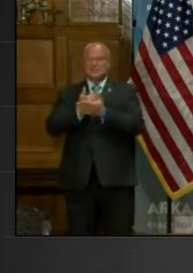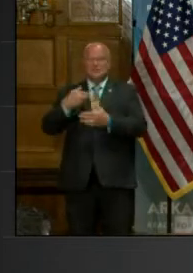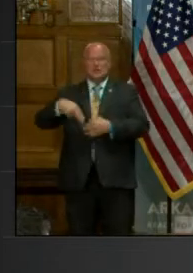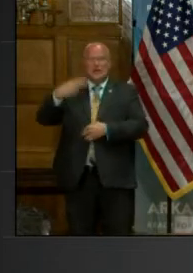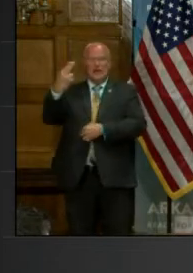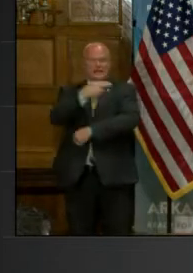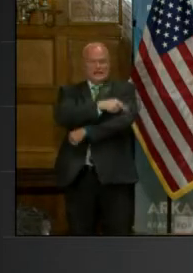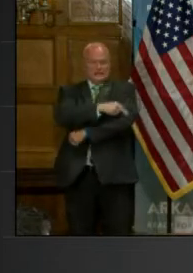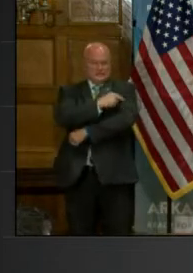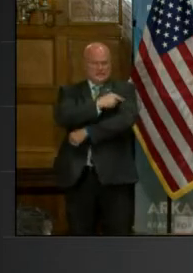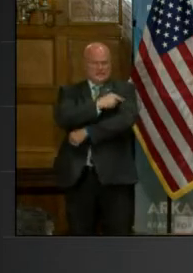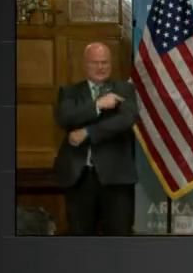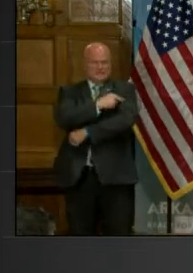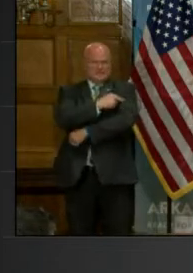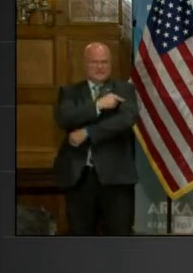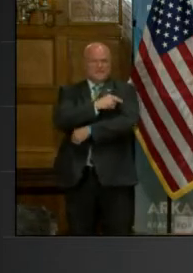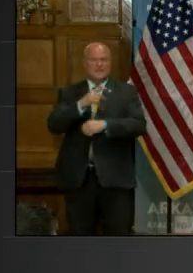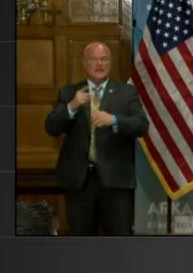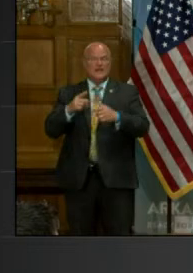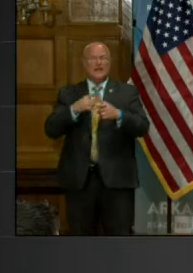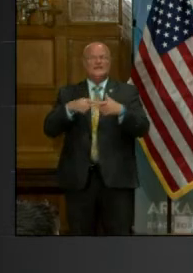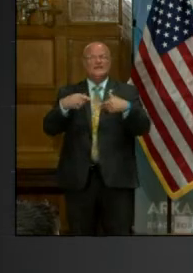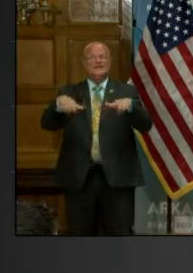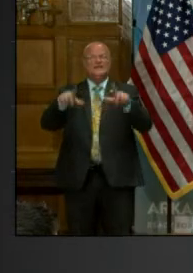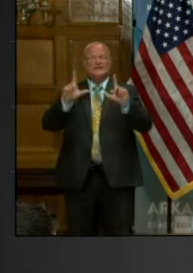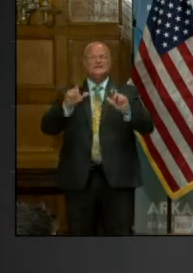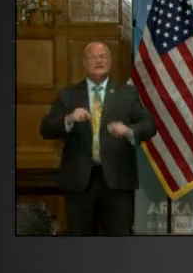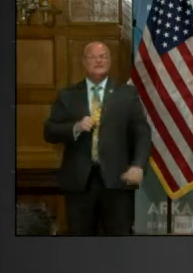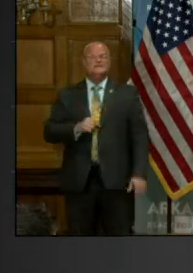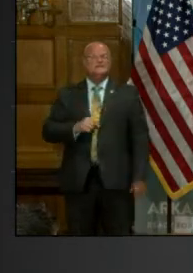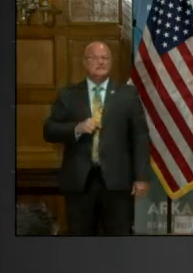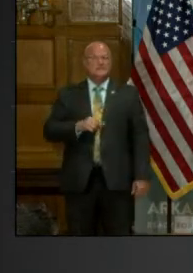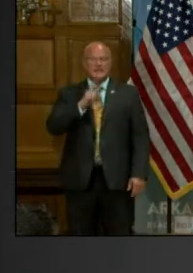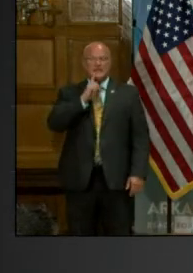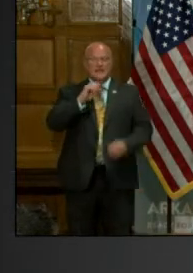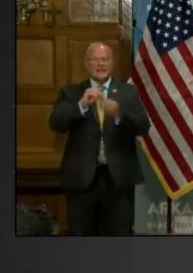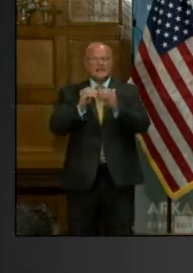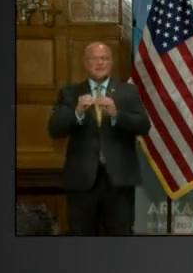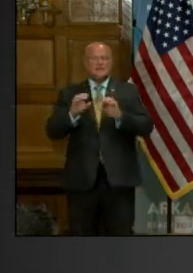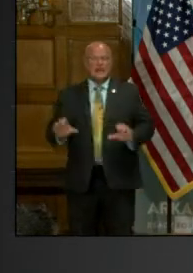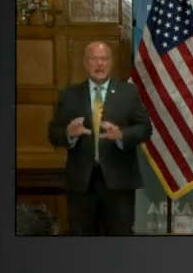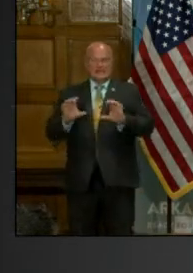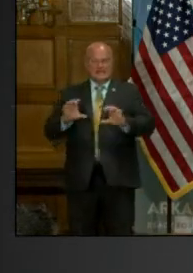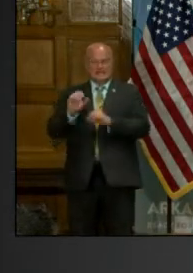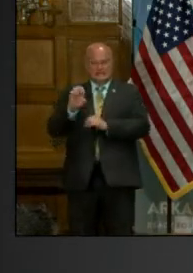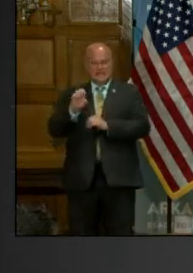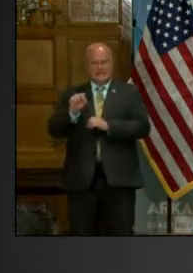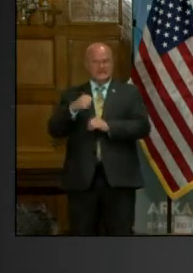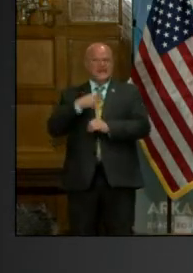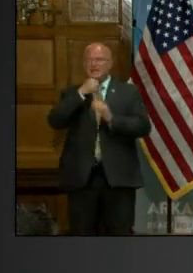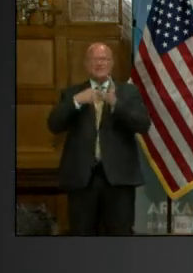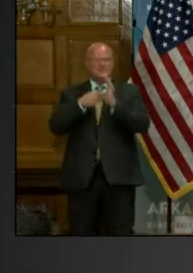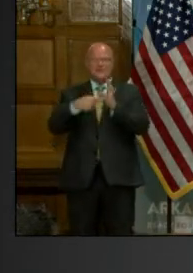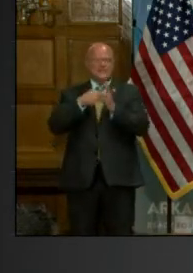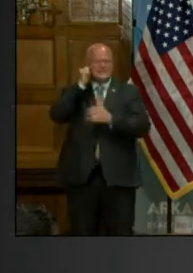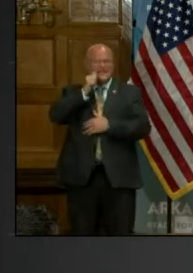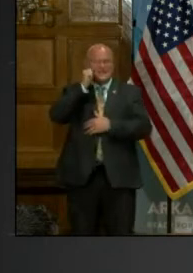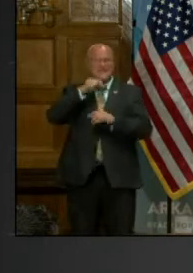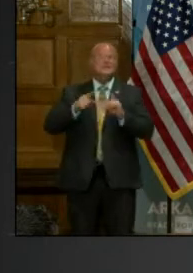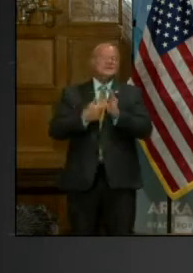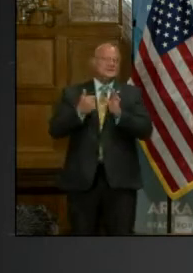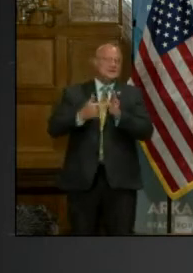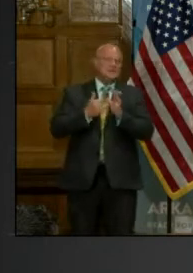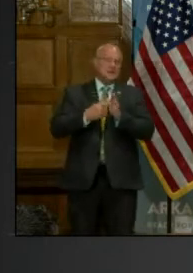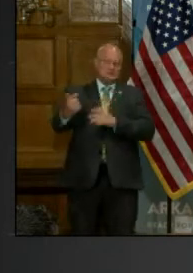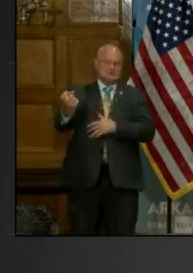of hospitalized. And then the next slide is the number of active cases. And I don't show this every day, but